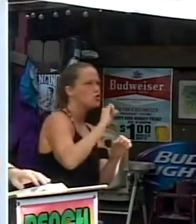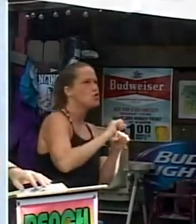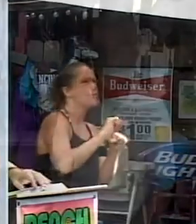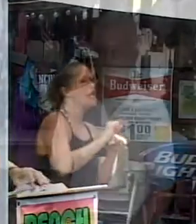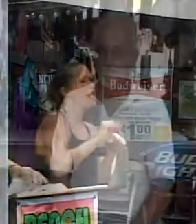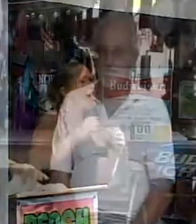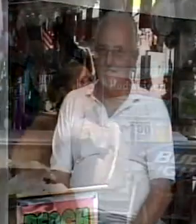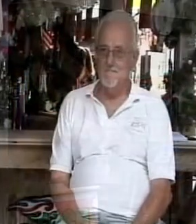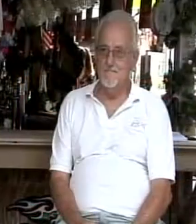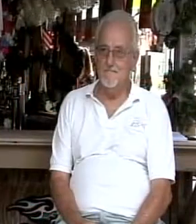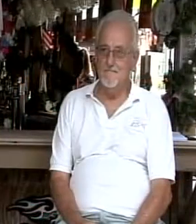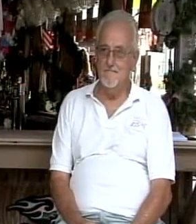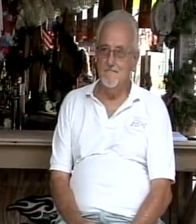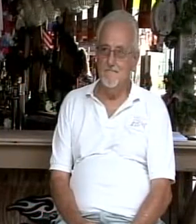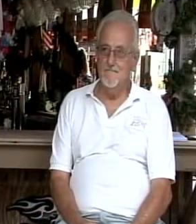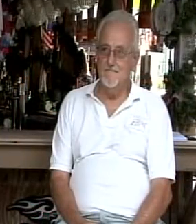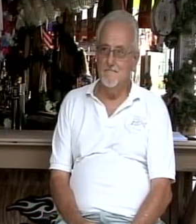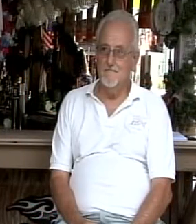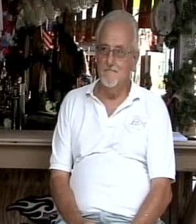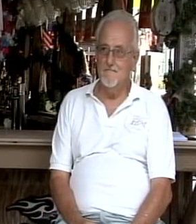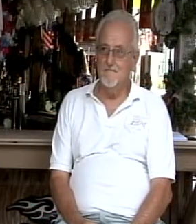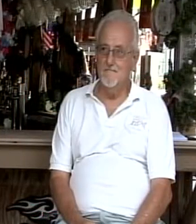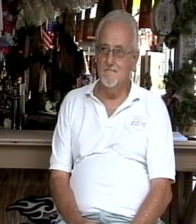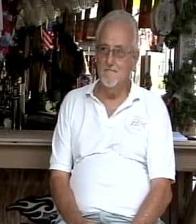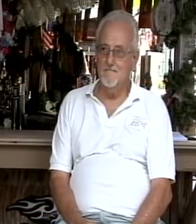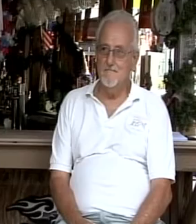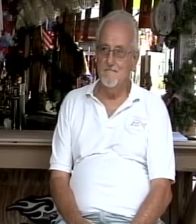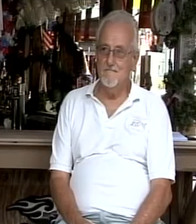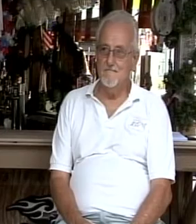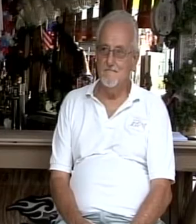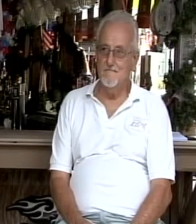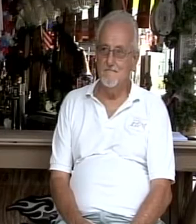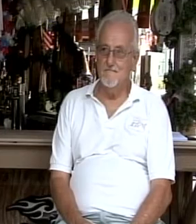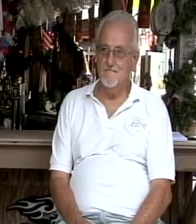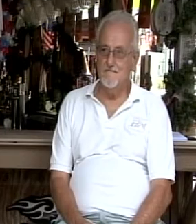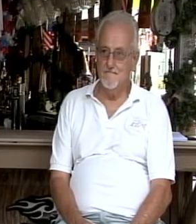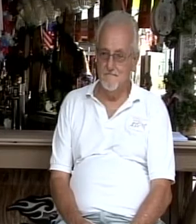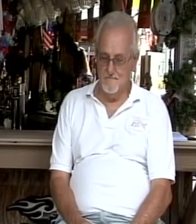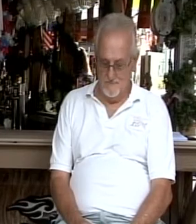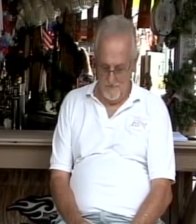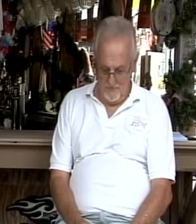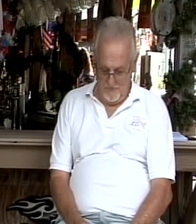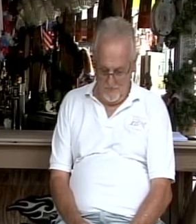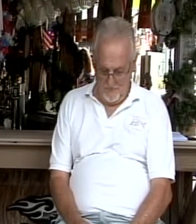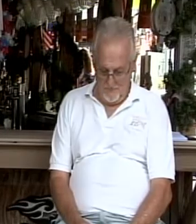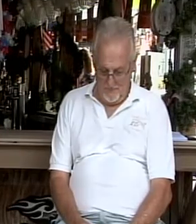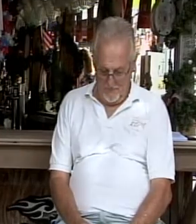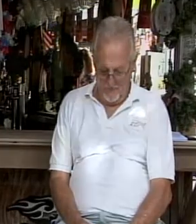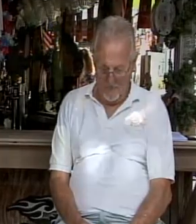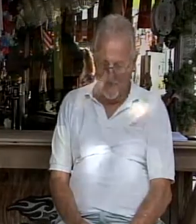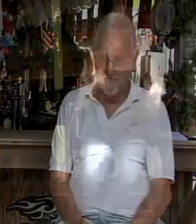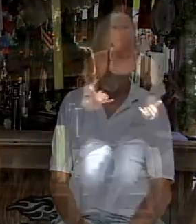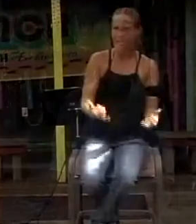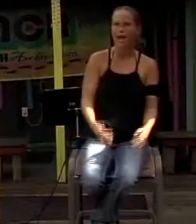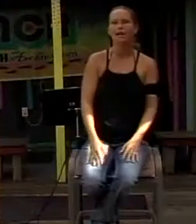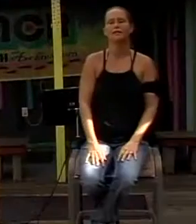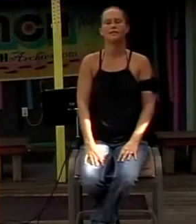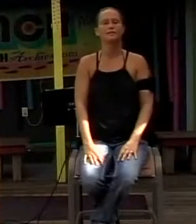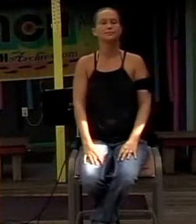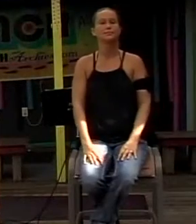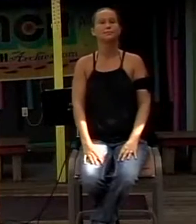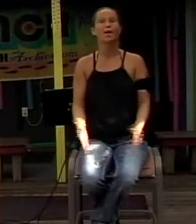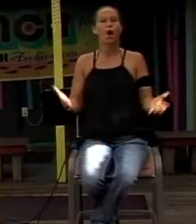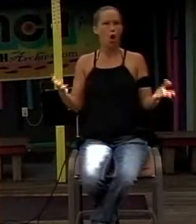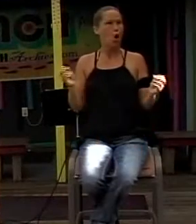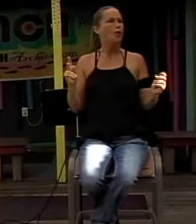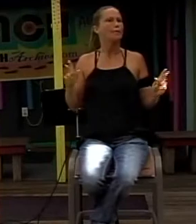this world. And it's so needed more than ever today. So in Acts chapter 2, the day of